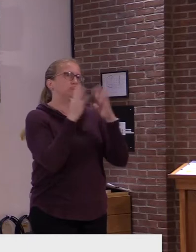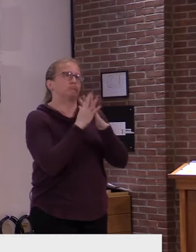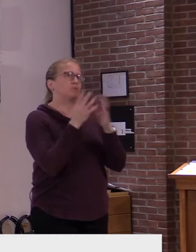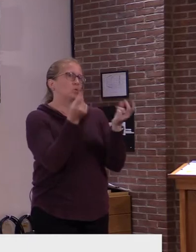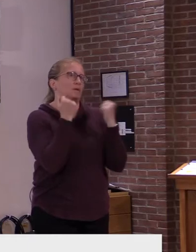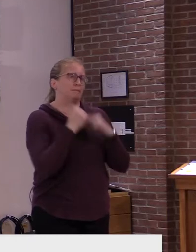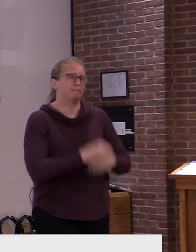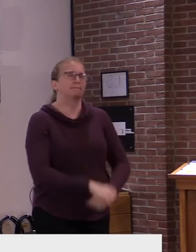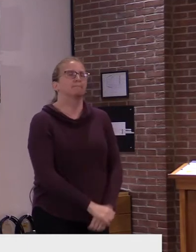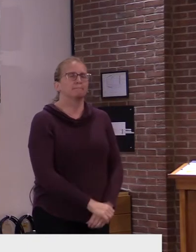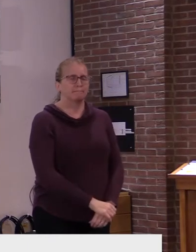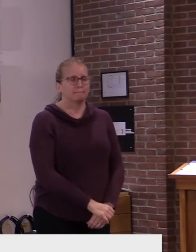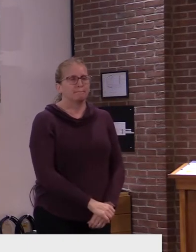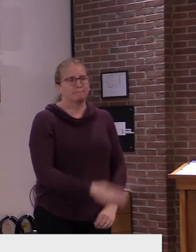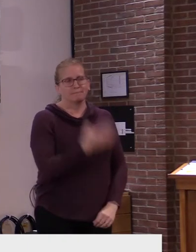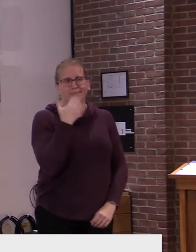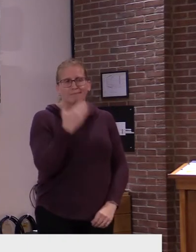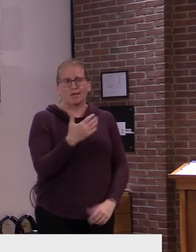Thank you very much.